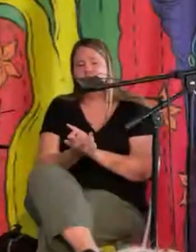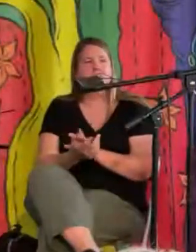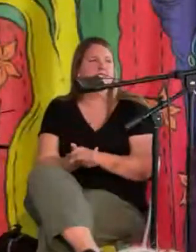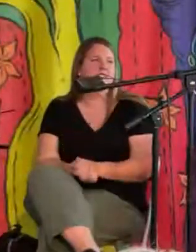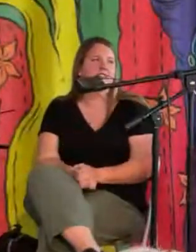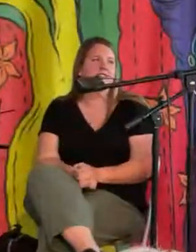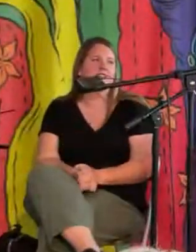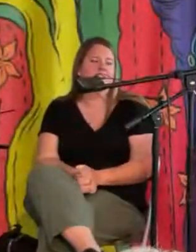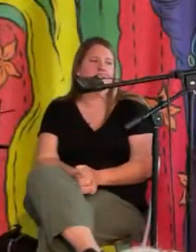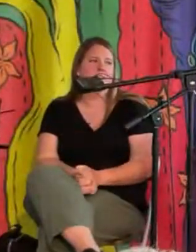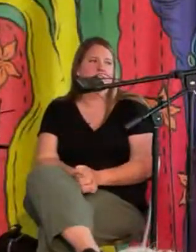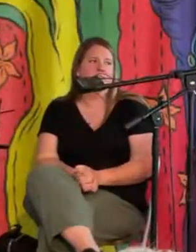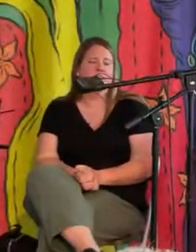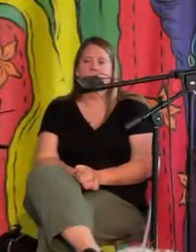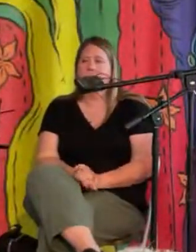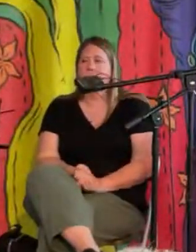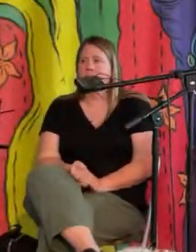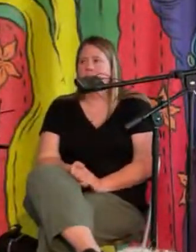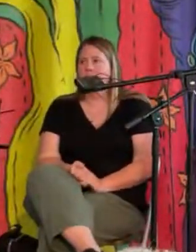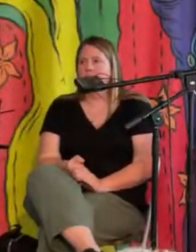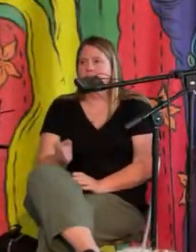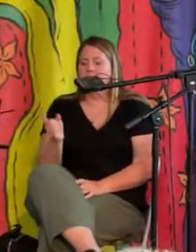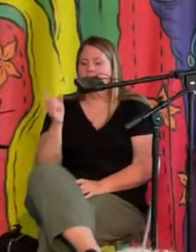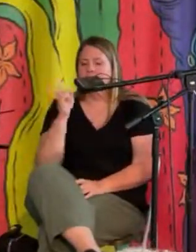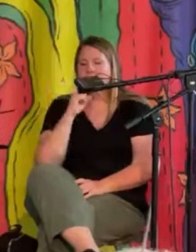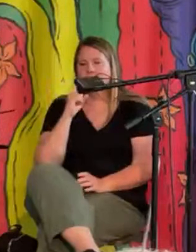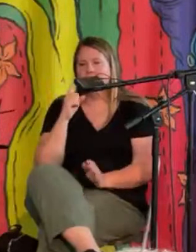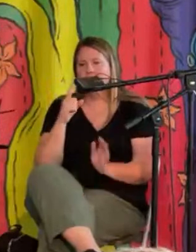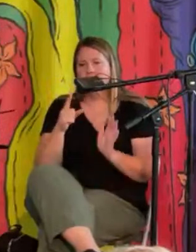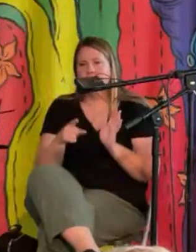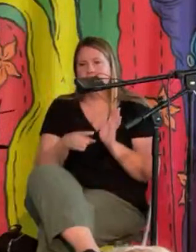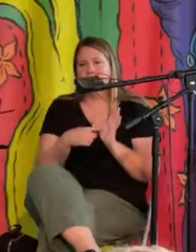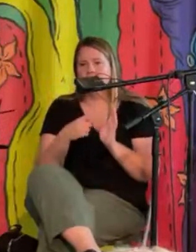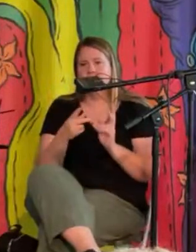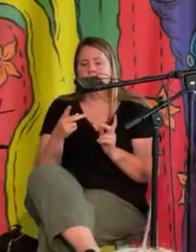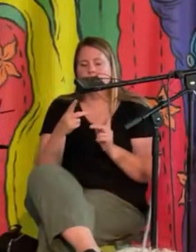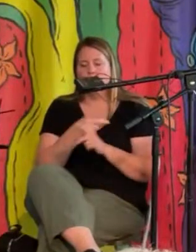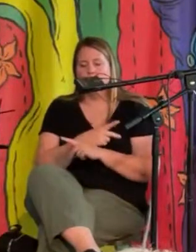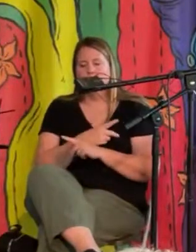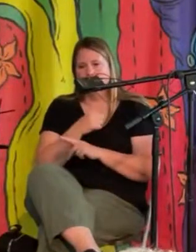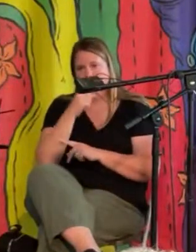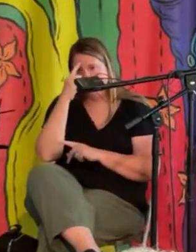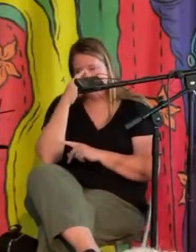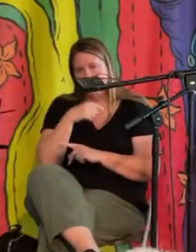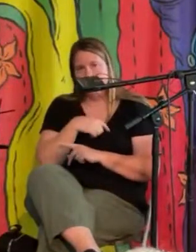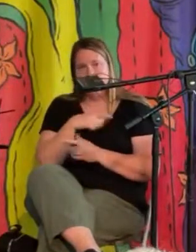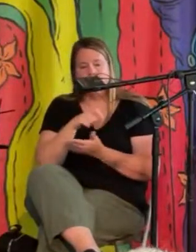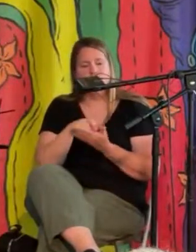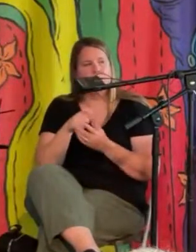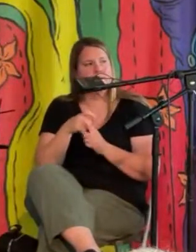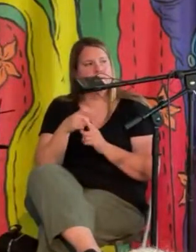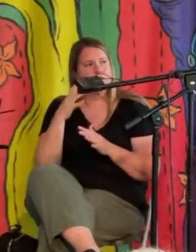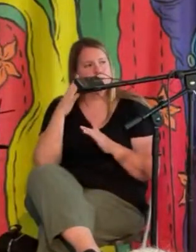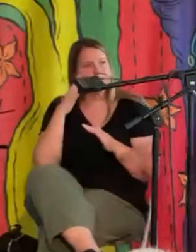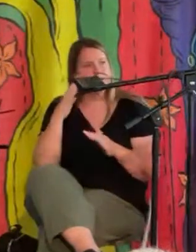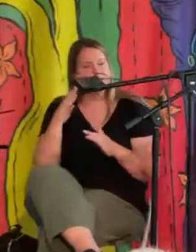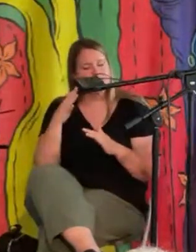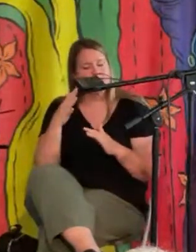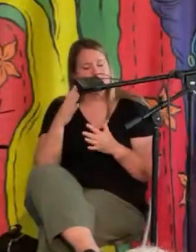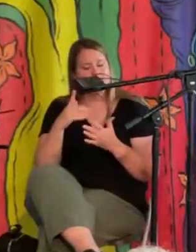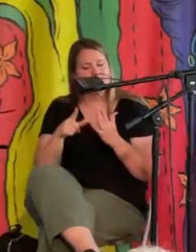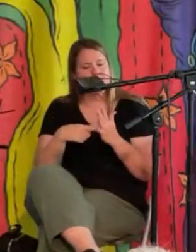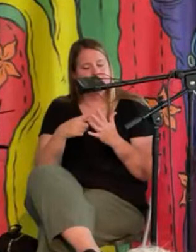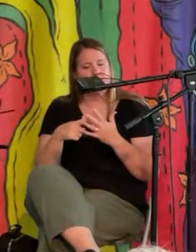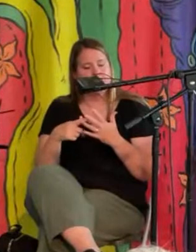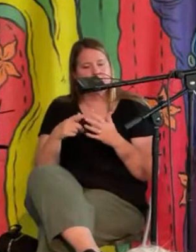I think that sometimes I do, the worst thing for me is sometimes I say I write from a sound. Sometimes I will mash up Russian